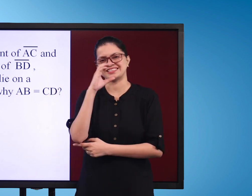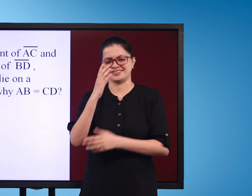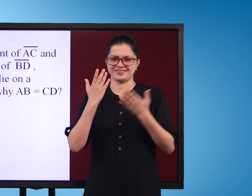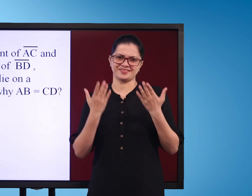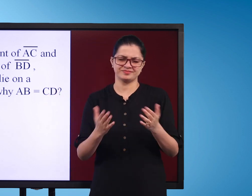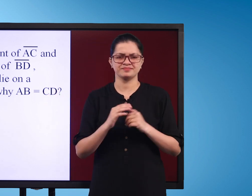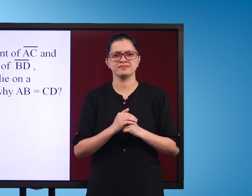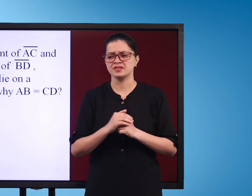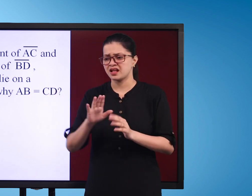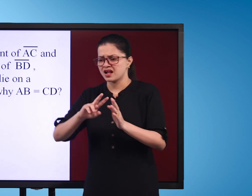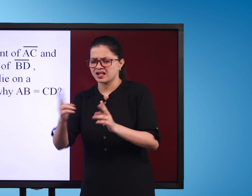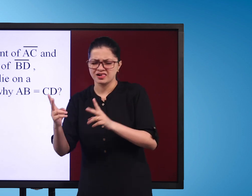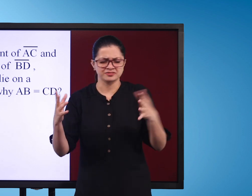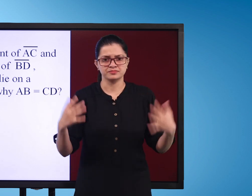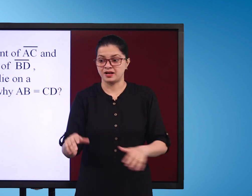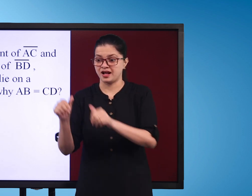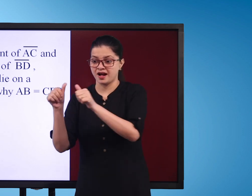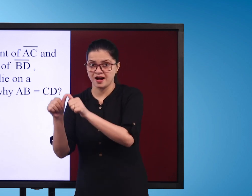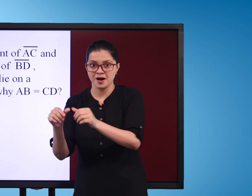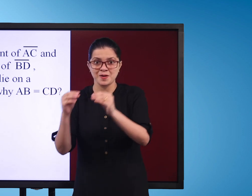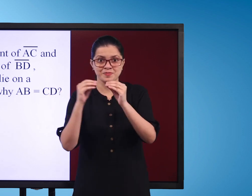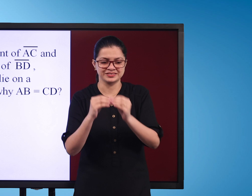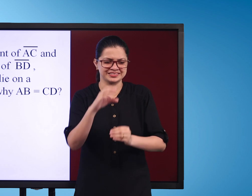where ABCD lie on a straight line,